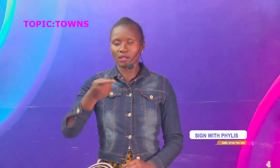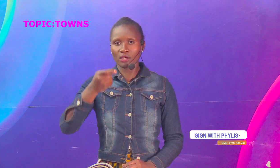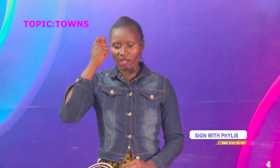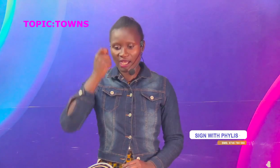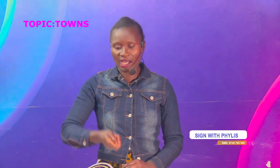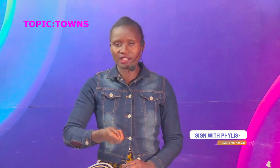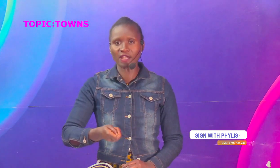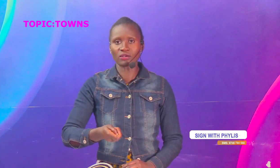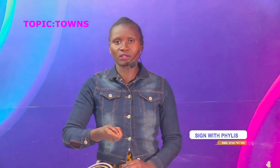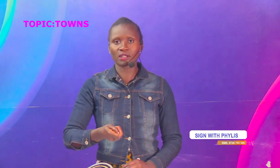Kajiado.